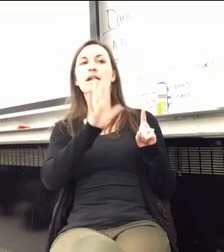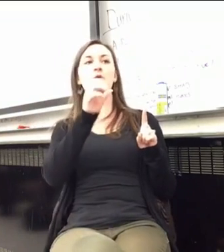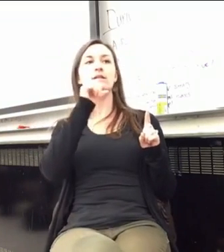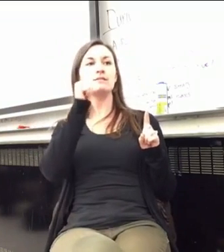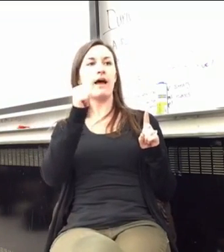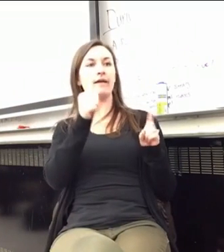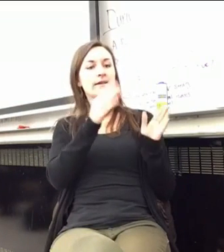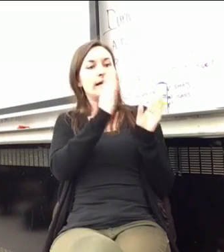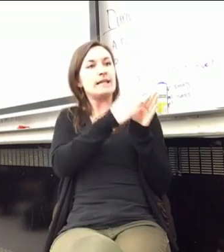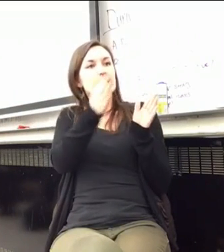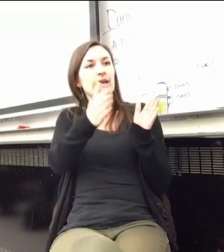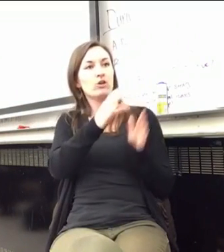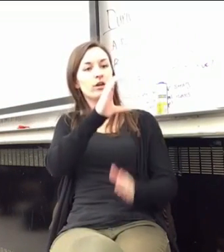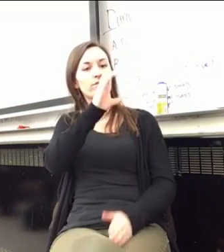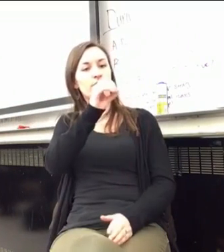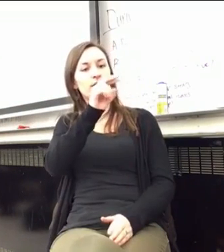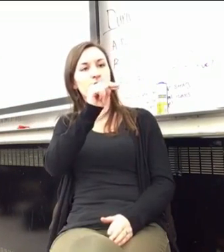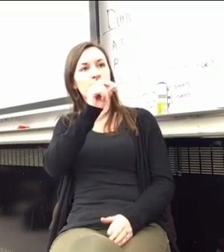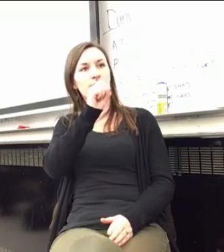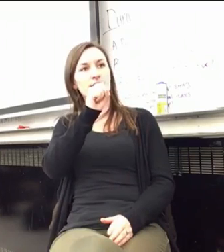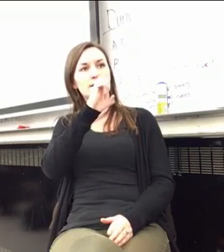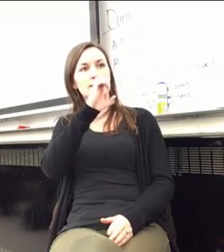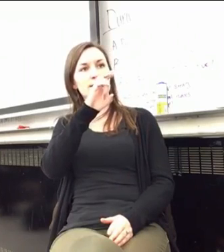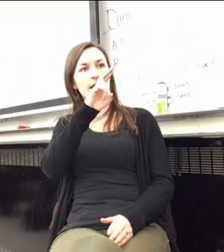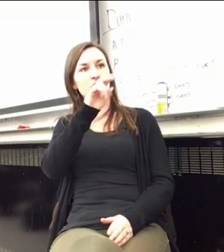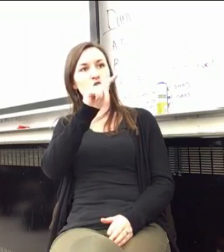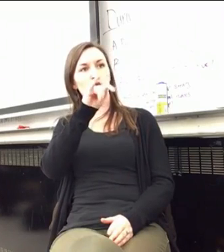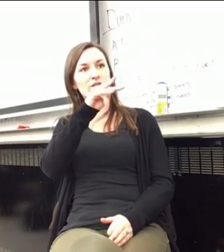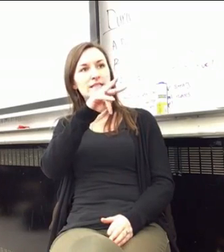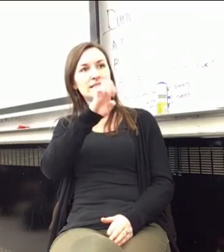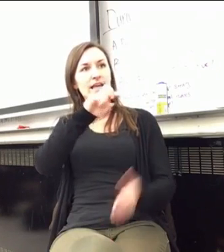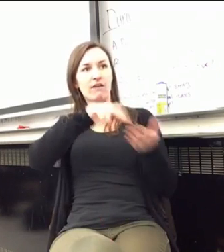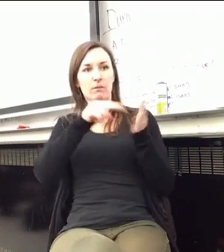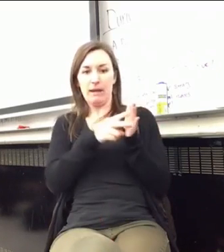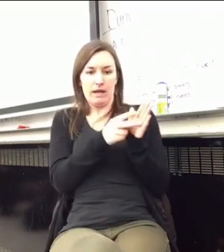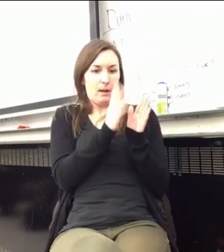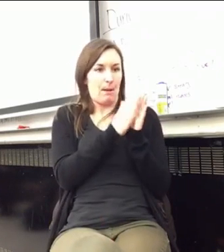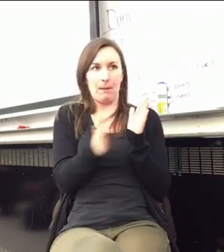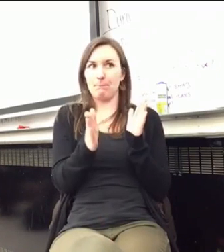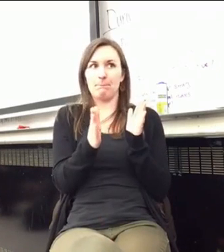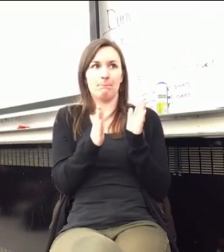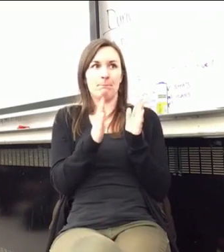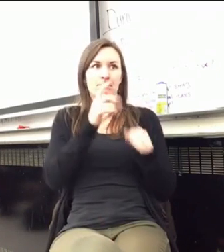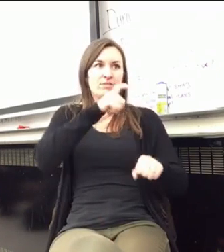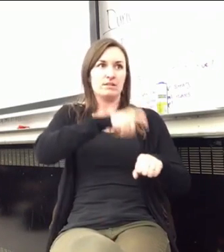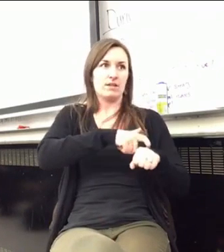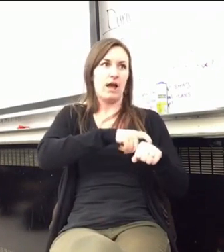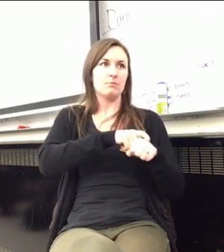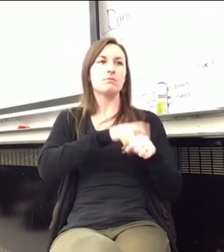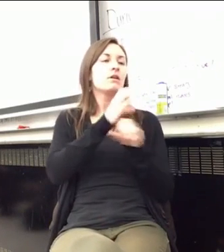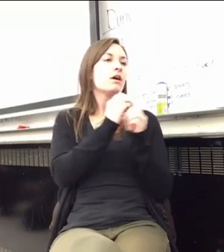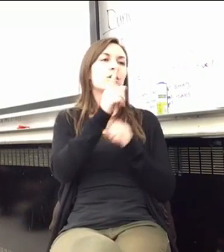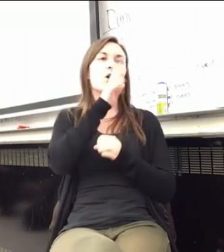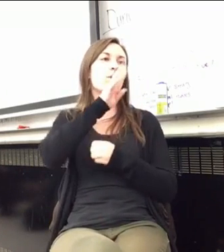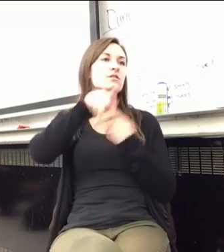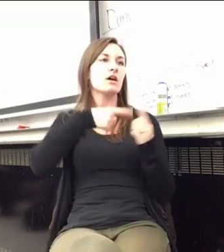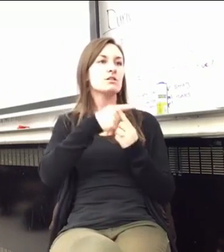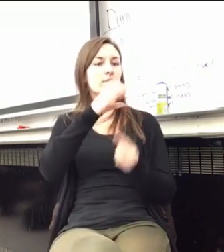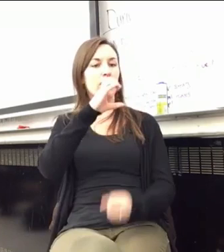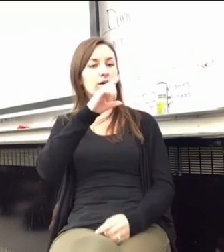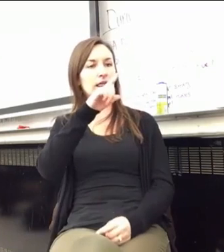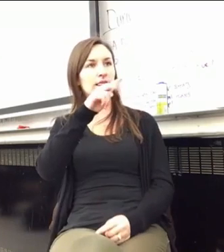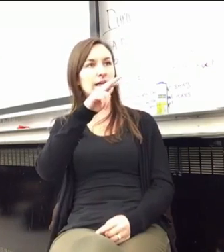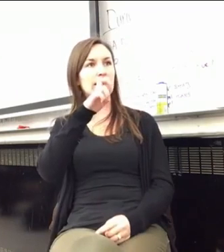And technically, Cleveland switched political parties for the 2nd term. But that's going into something nobody ever talks about Cleveland on the AP exam.